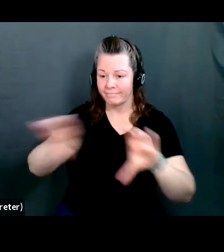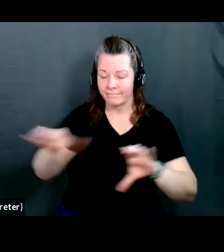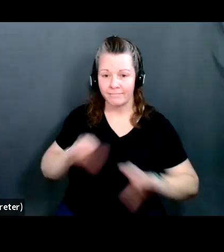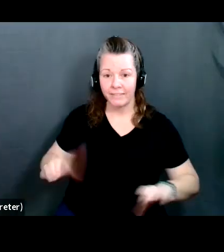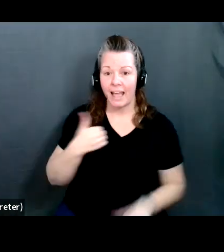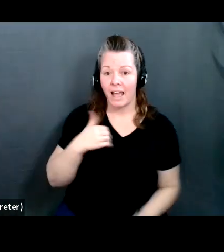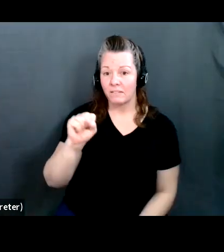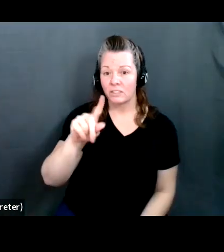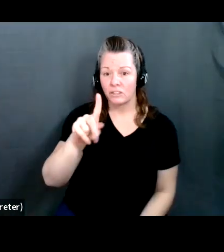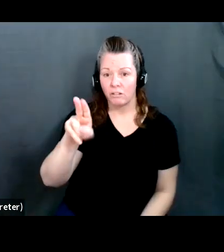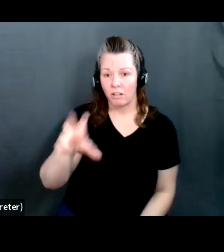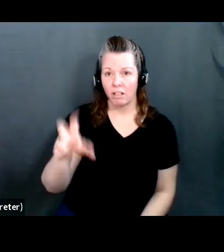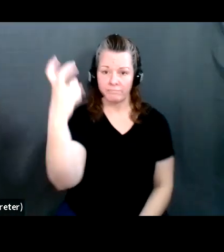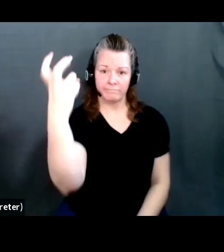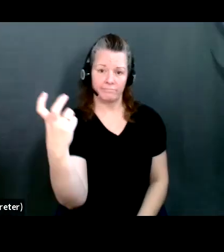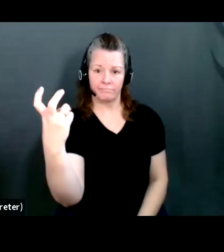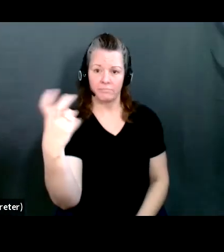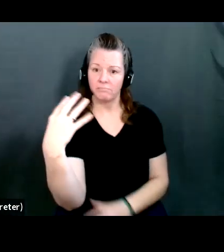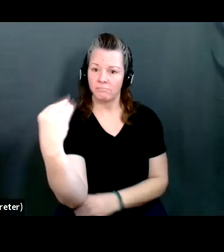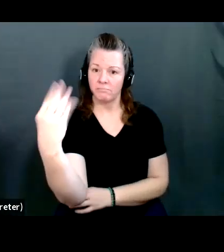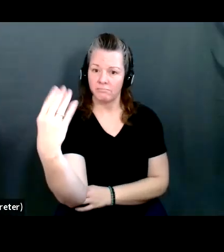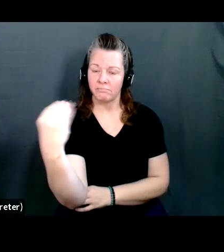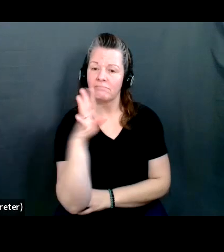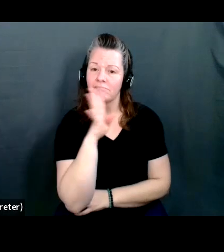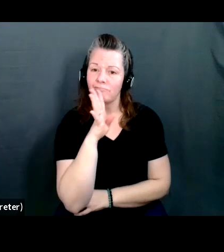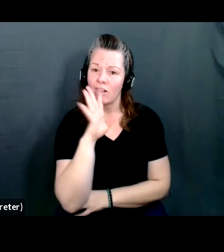Blue eyes in the air, blue as an idiot's.